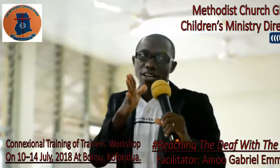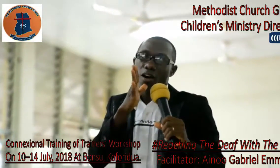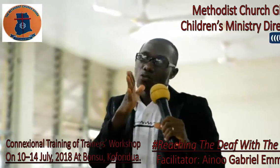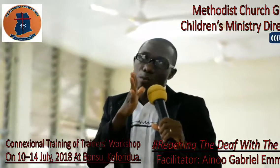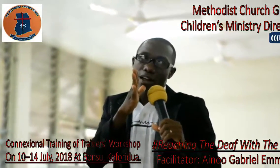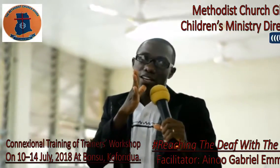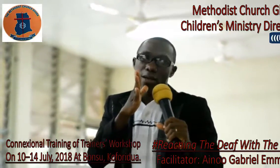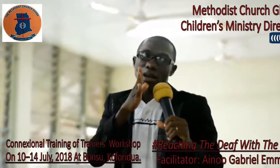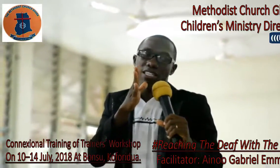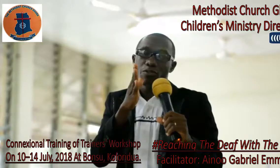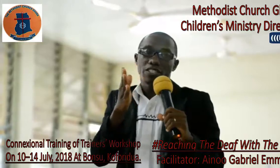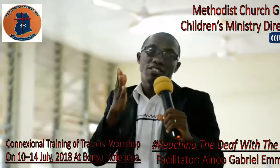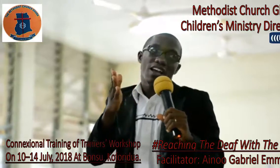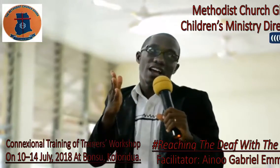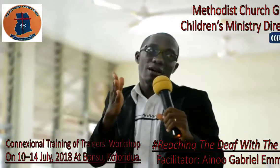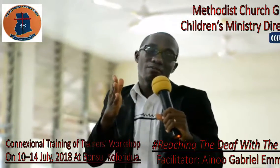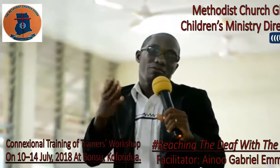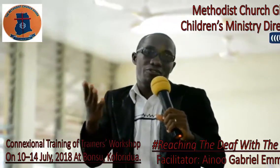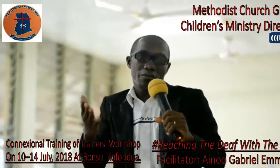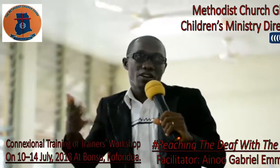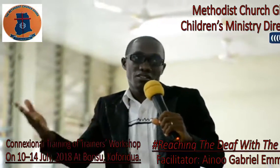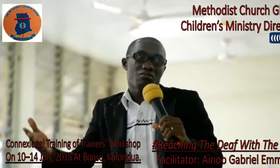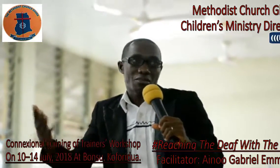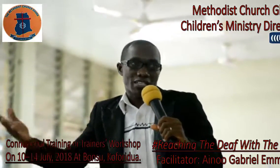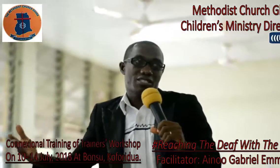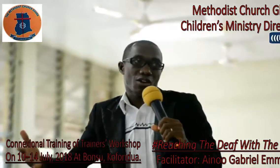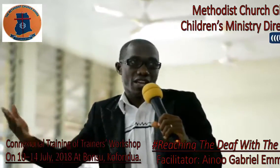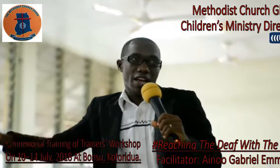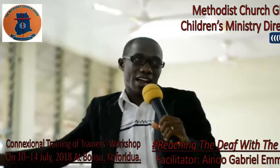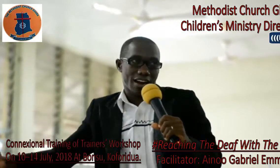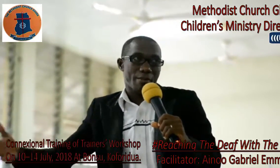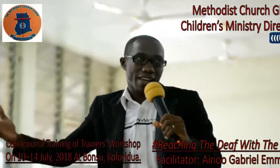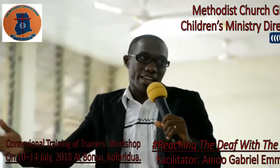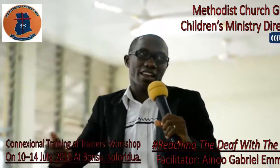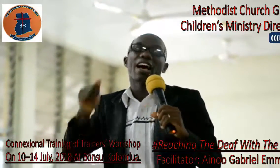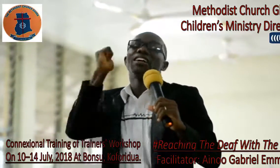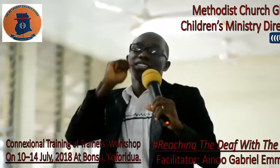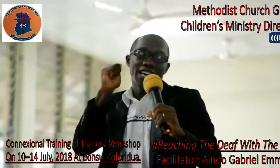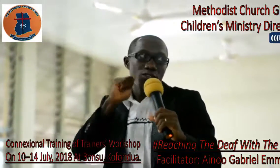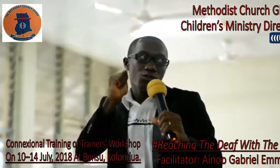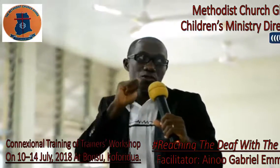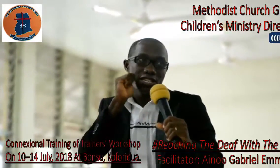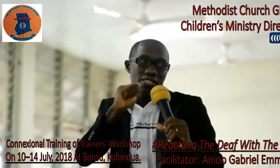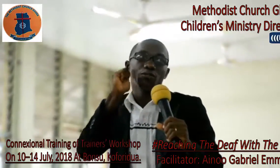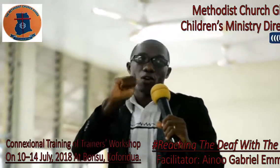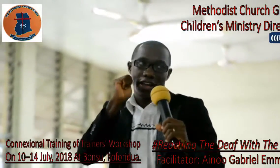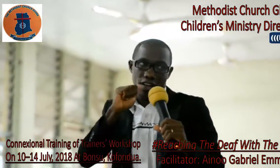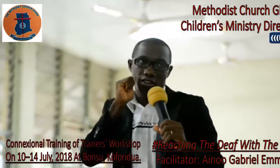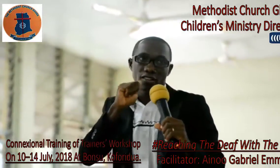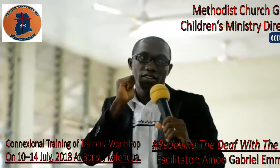Mother woman. But if it female, but have a girl, then you do this for girl.